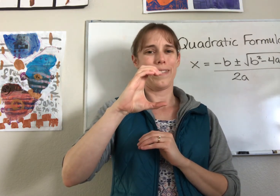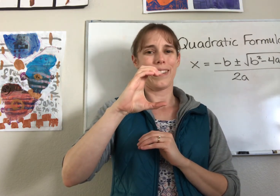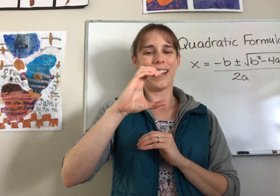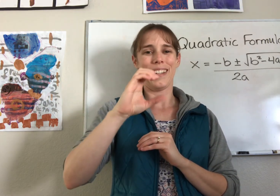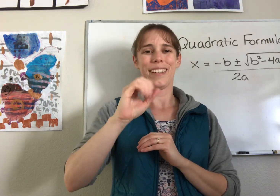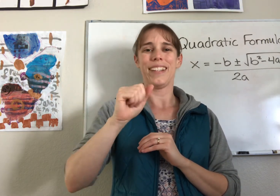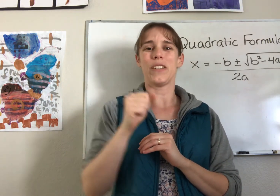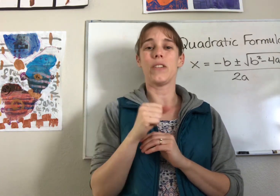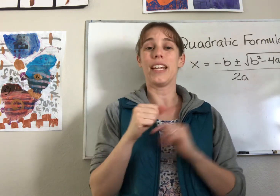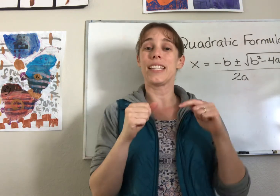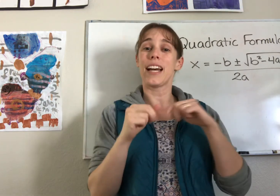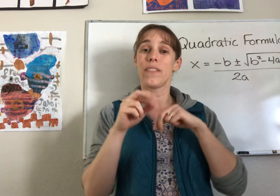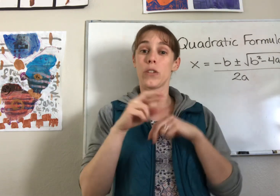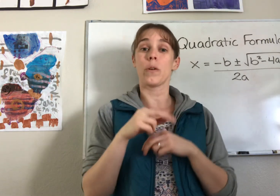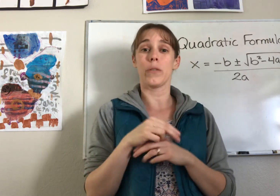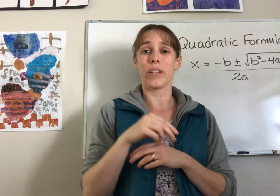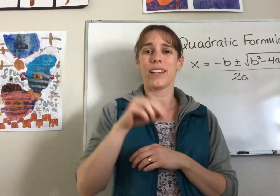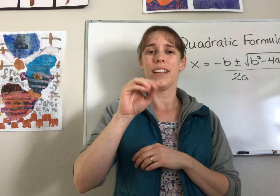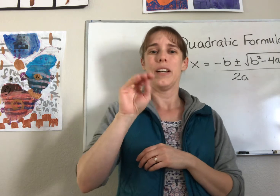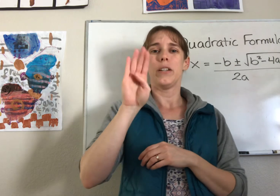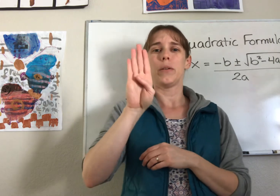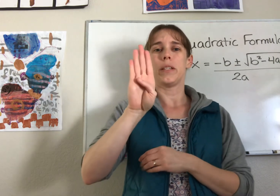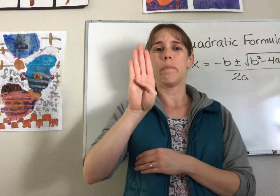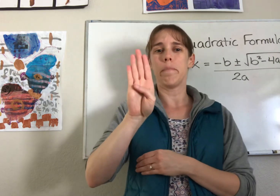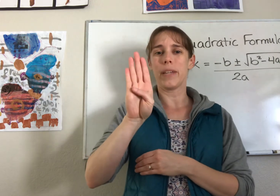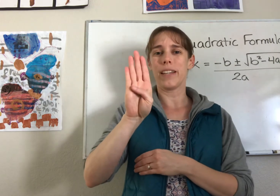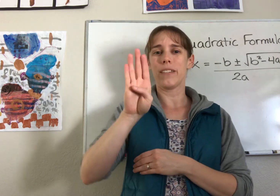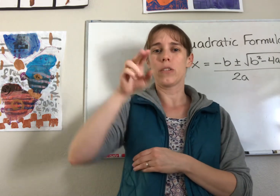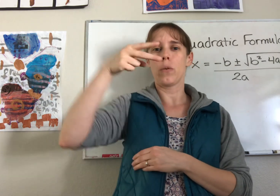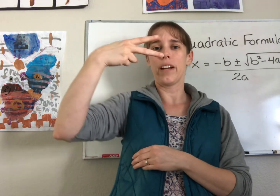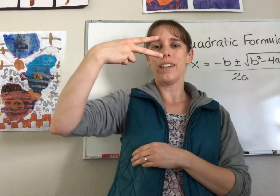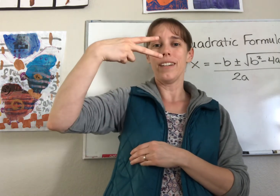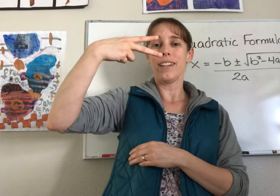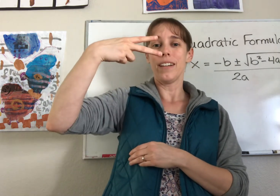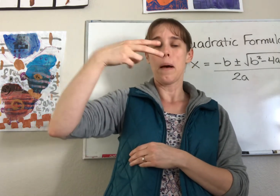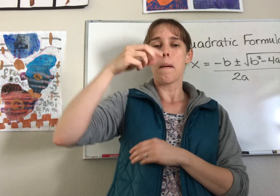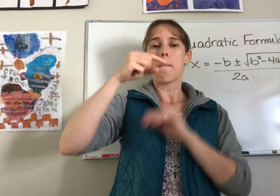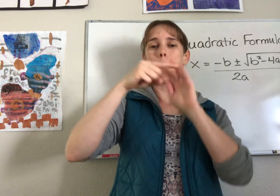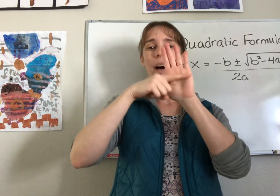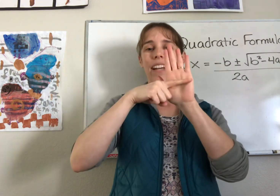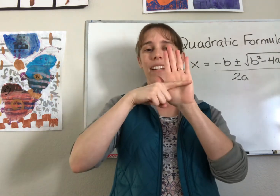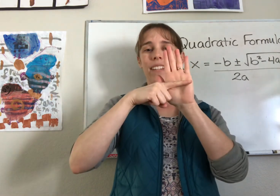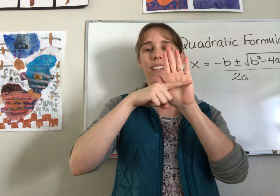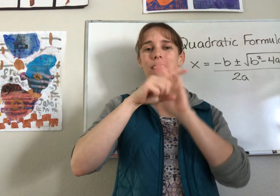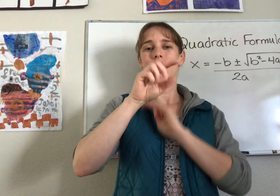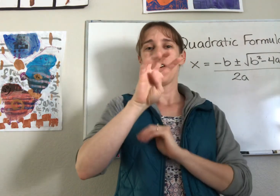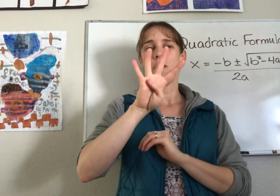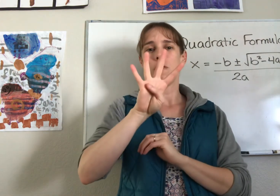Okay, let's do the inside of the square root again. So it's B squared minus